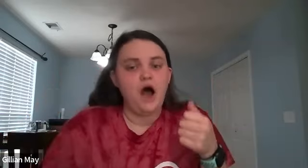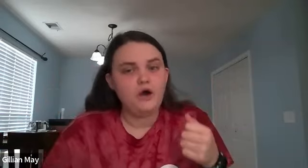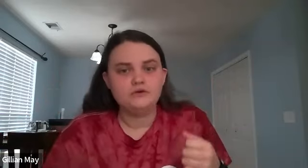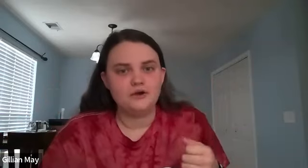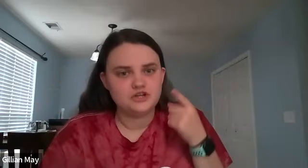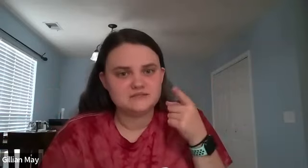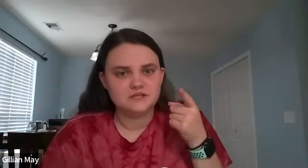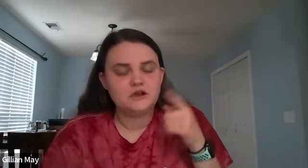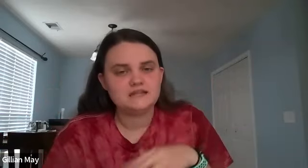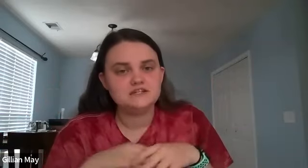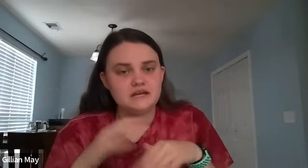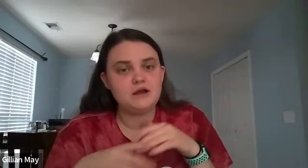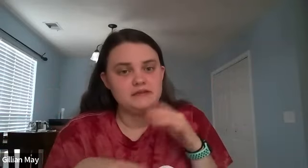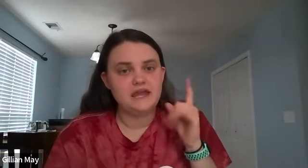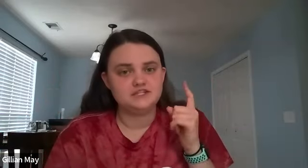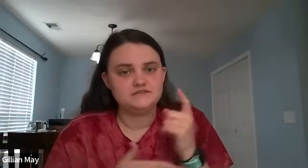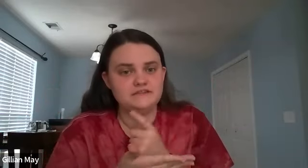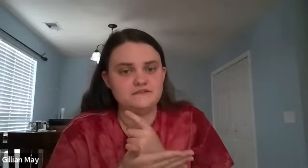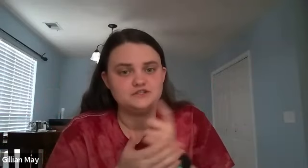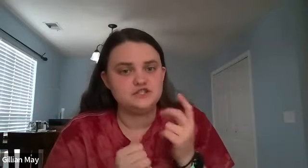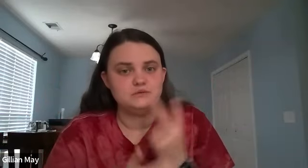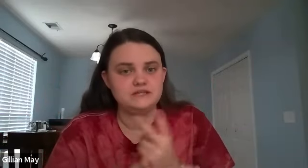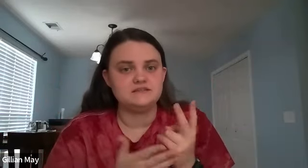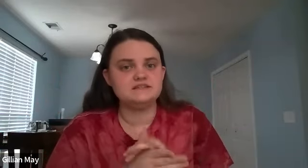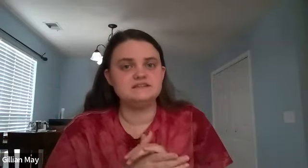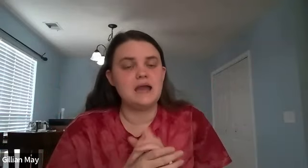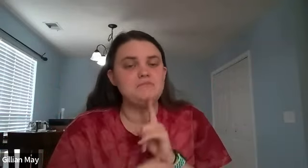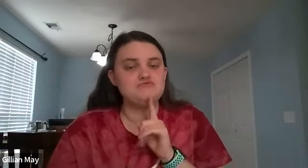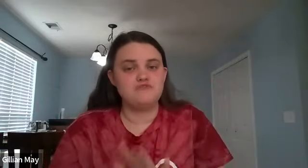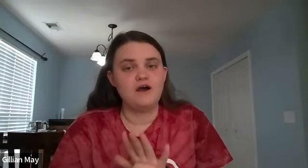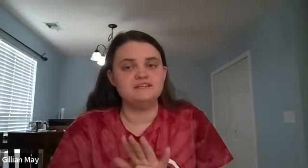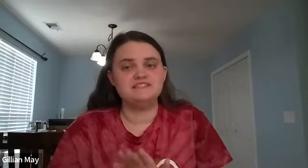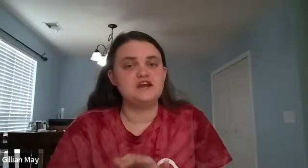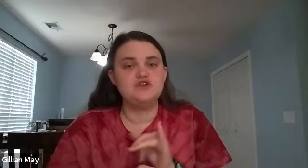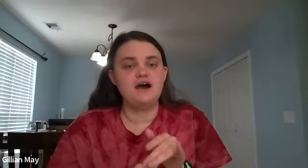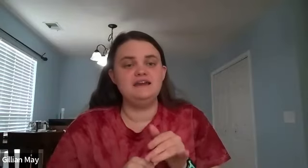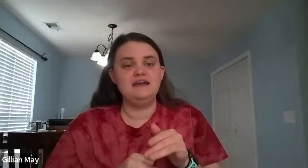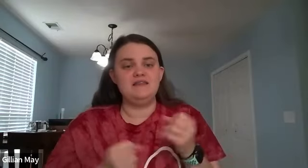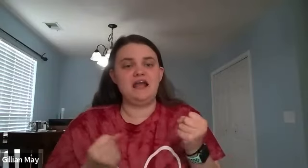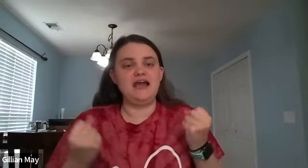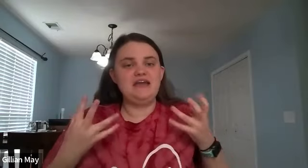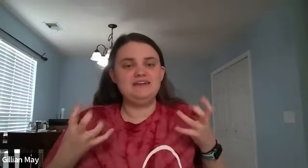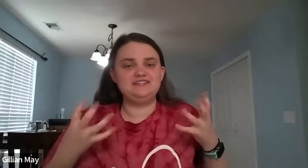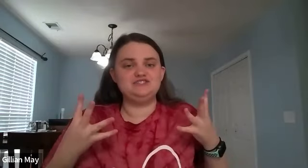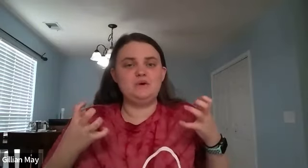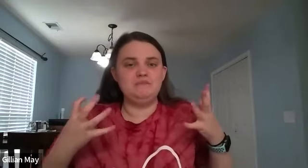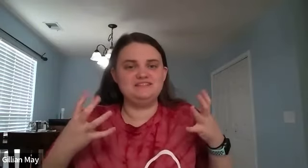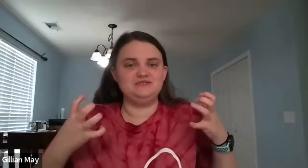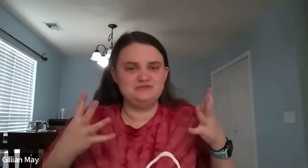Oh no, trust me, your hands are gonna probably hate you for like the first 2 weeks of this. I promise. They're not like I had like sore muscles when I